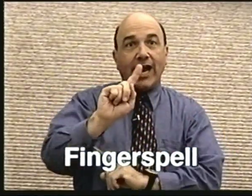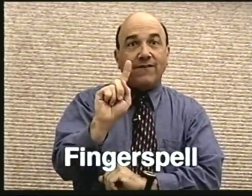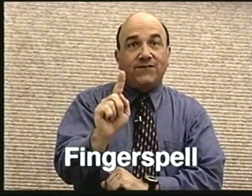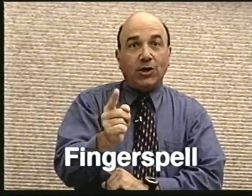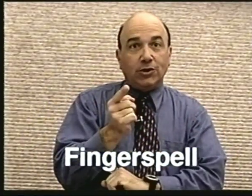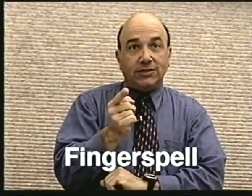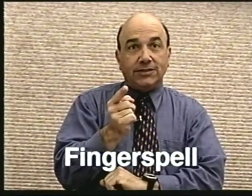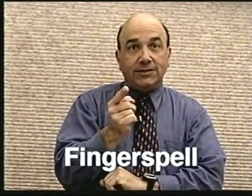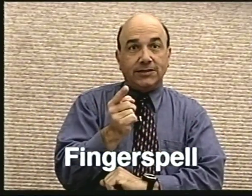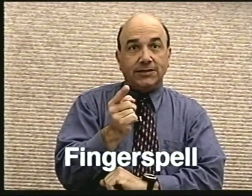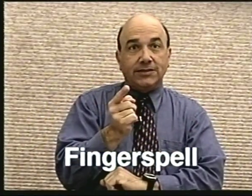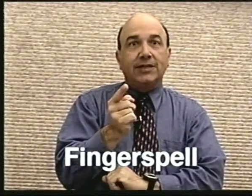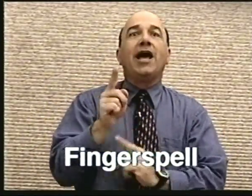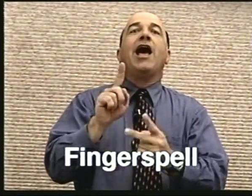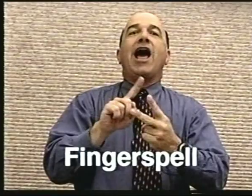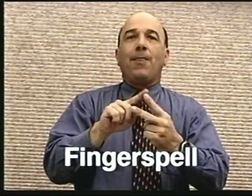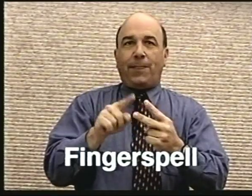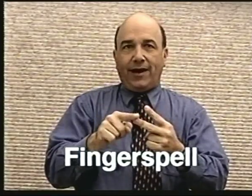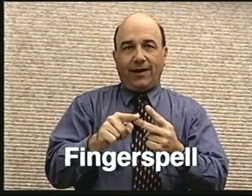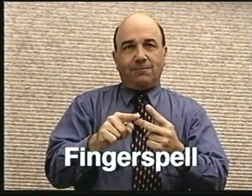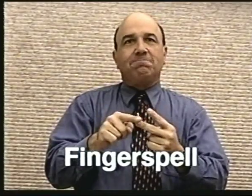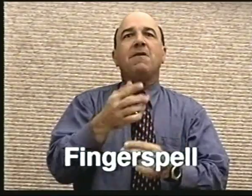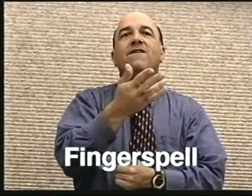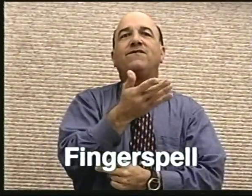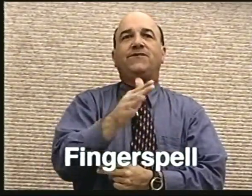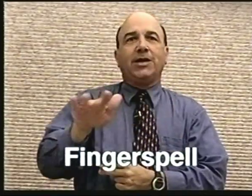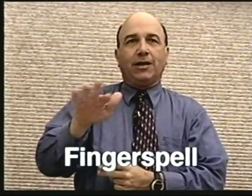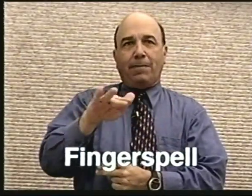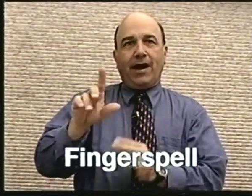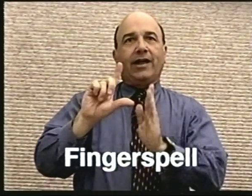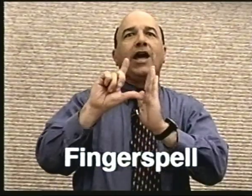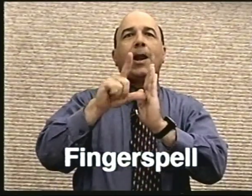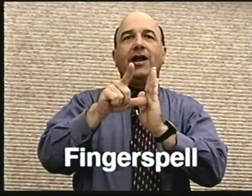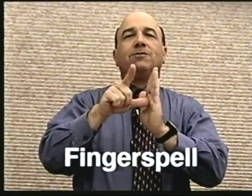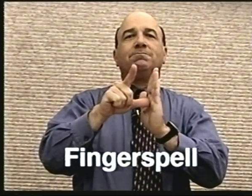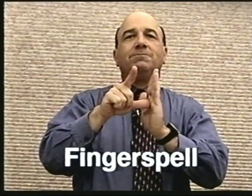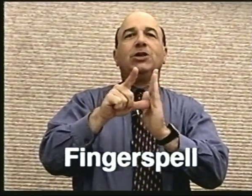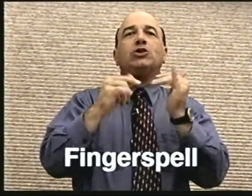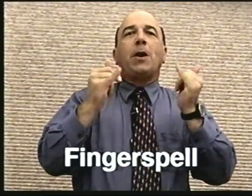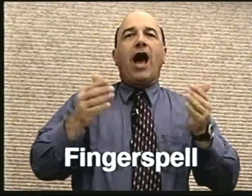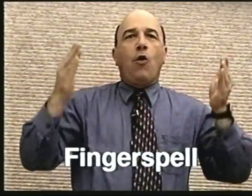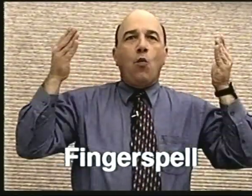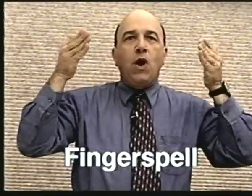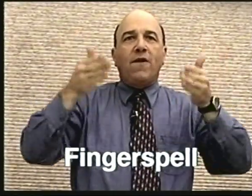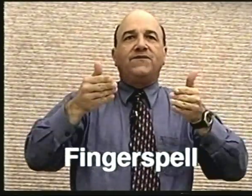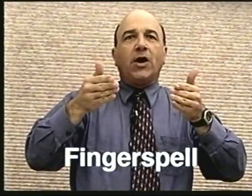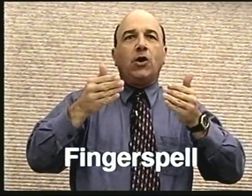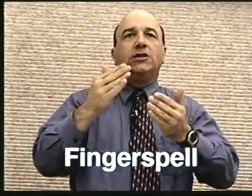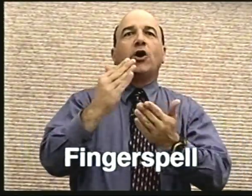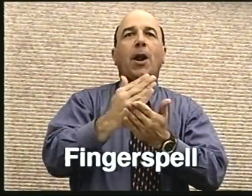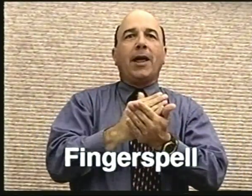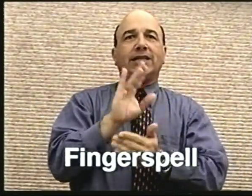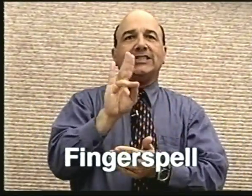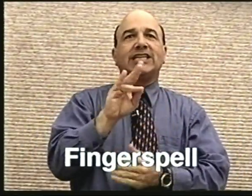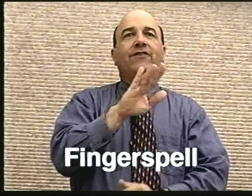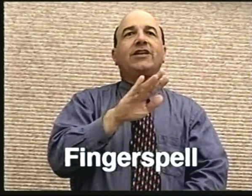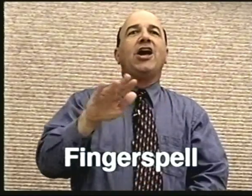sign first and then fingerspelling later. So now we will focus on lesson 7